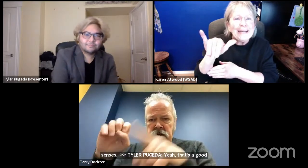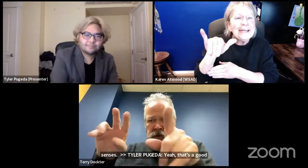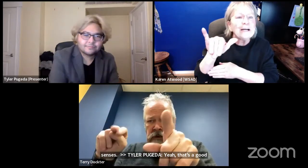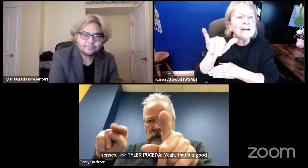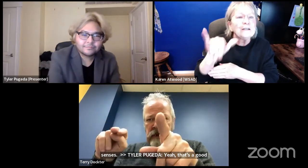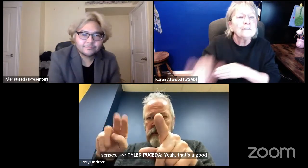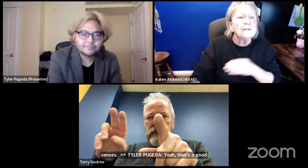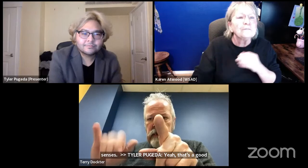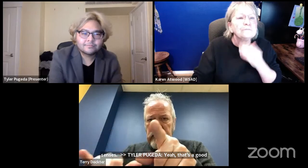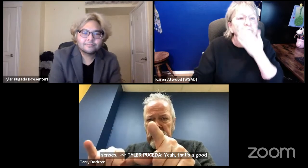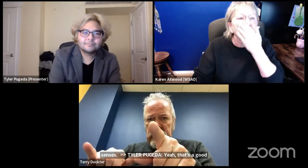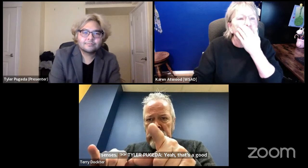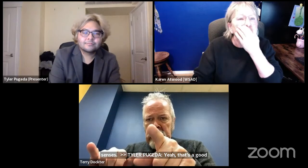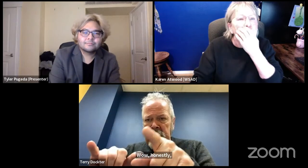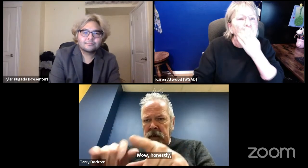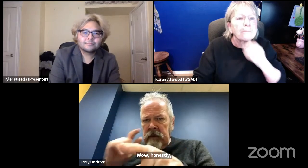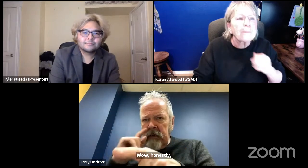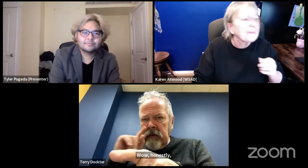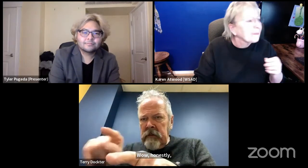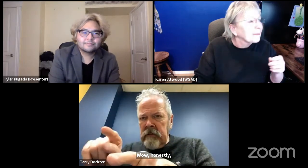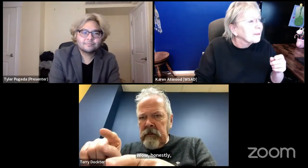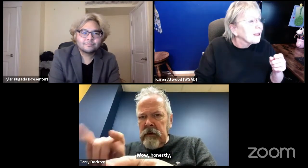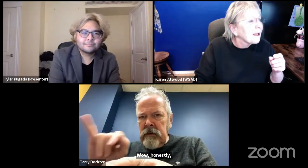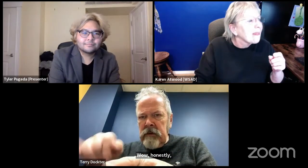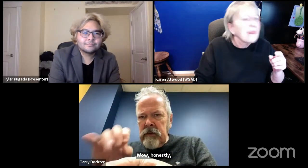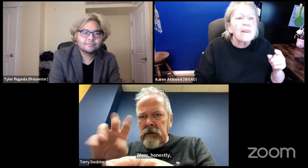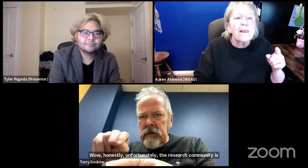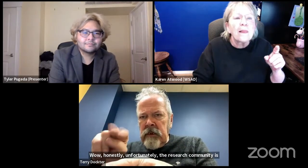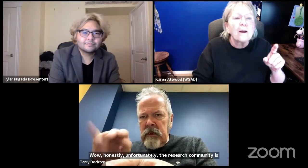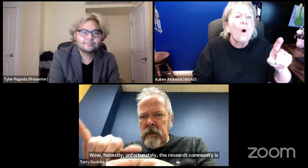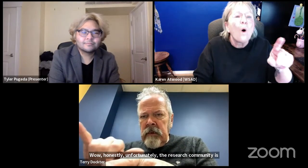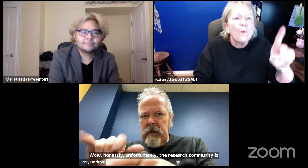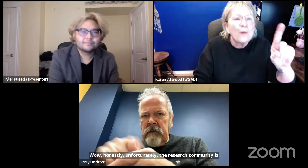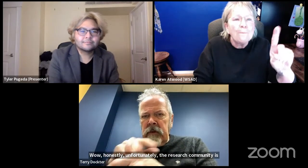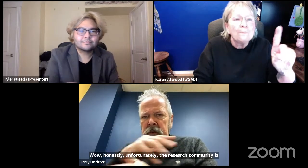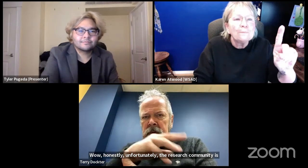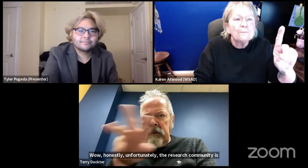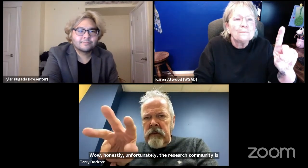turned on your video, right? And you had a question?